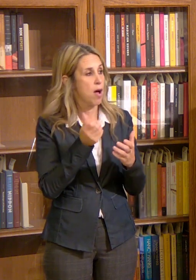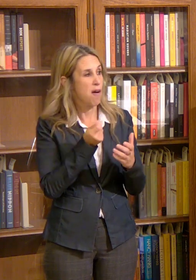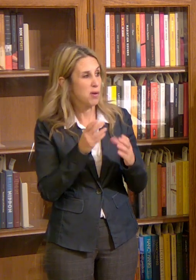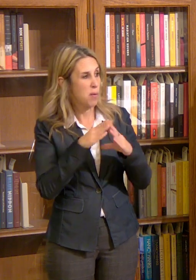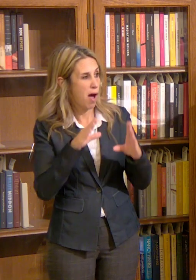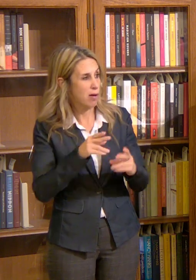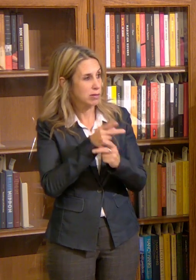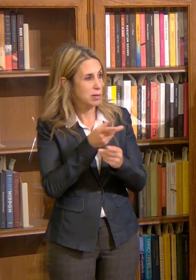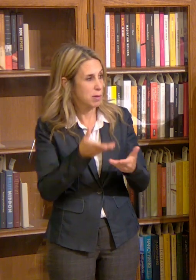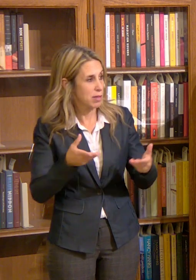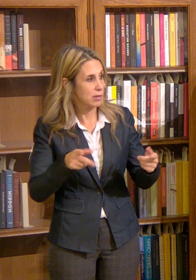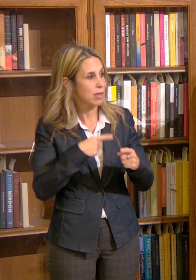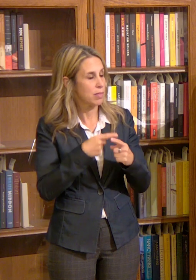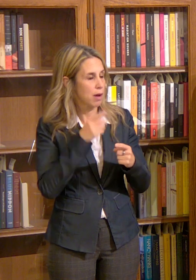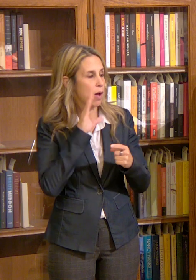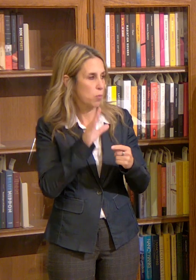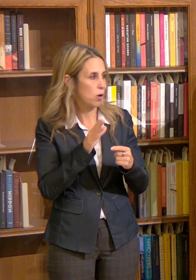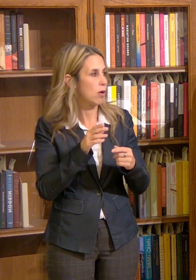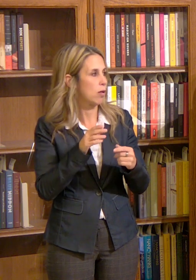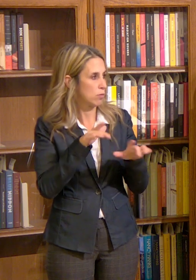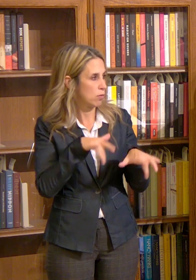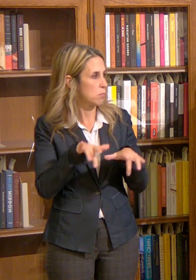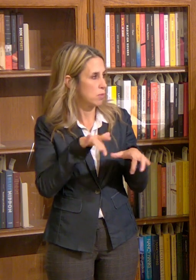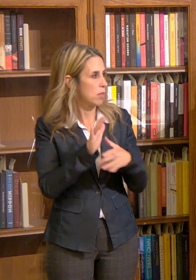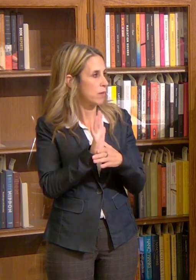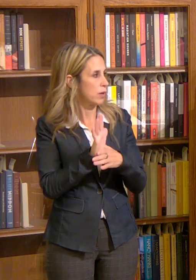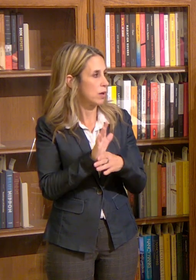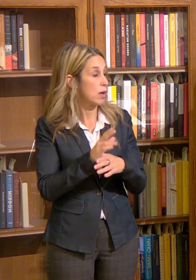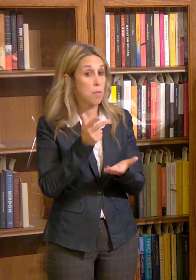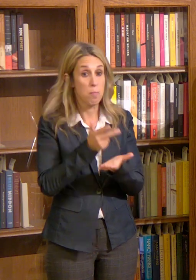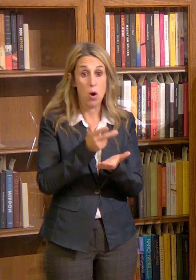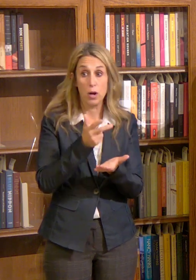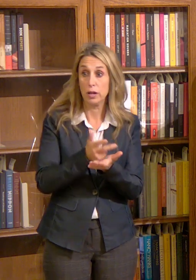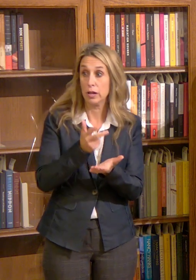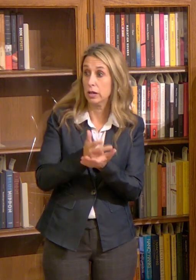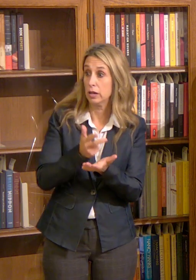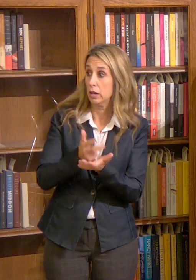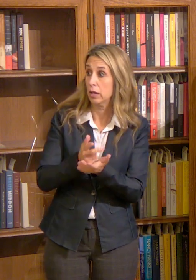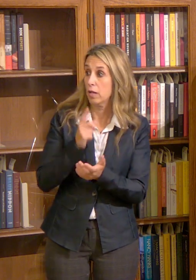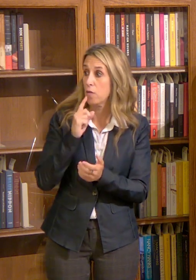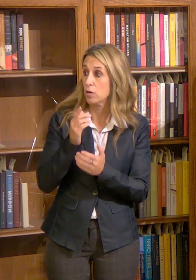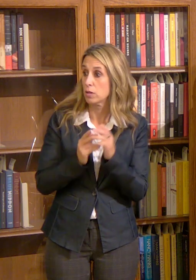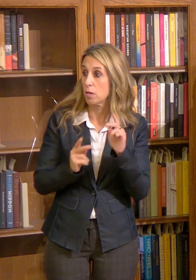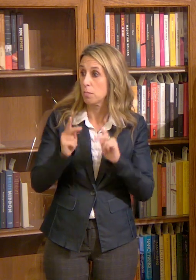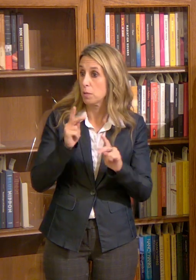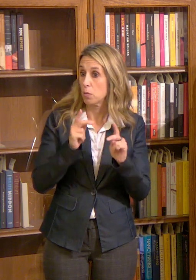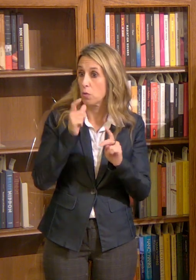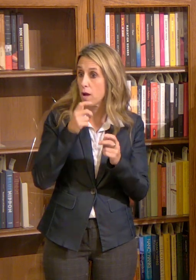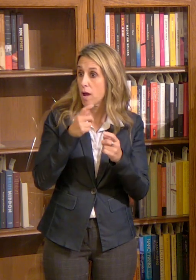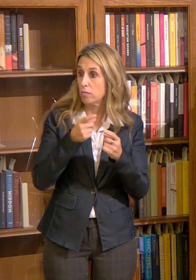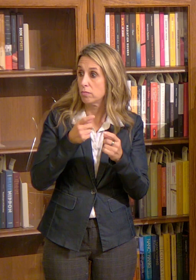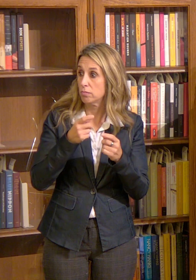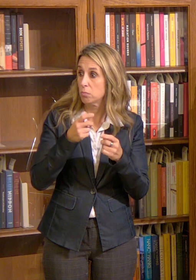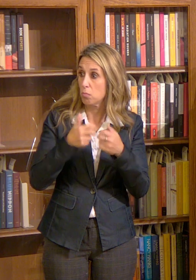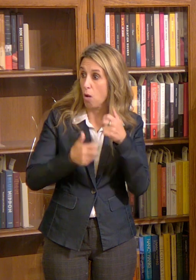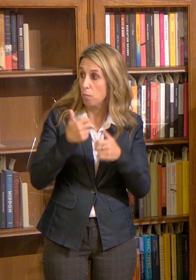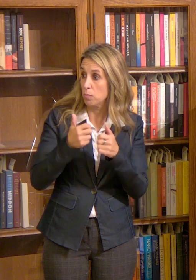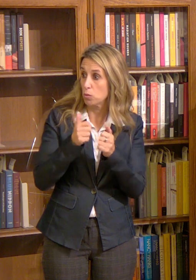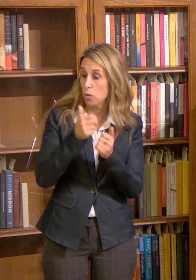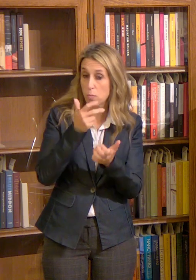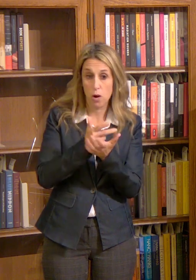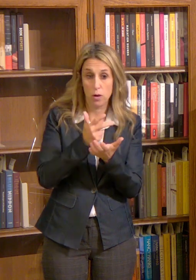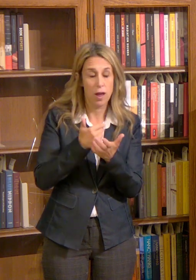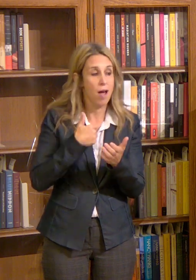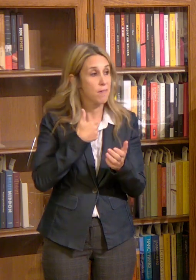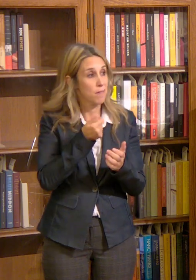I'll play a video uh parking for some who uh had some issues with parking come see me we we have a